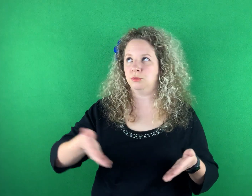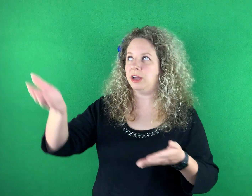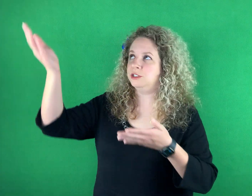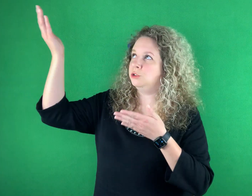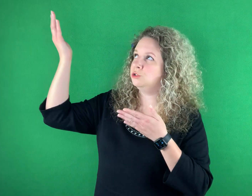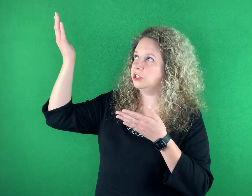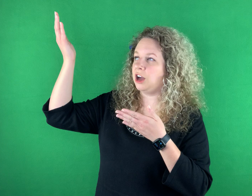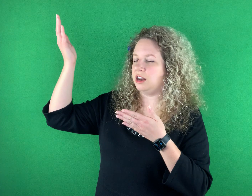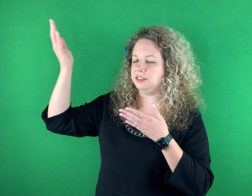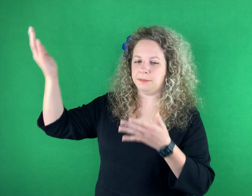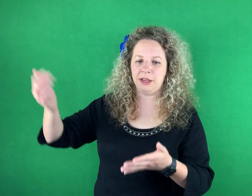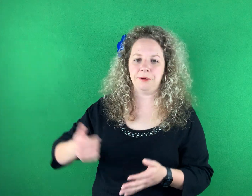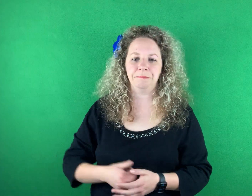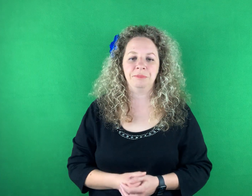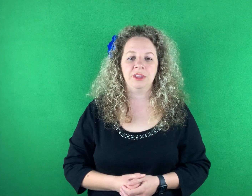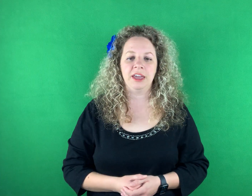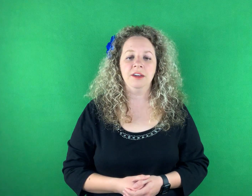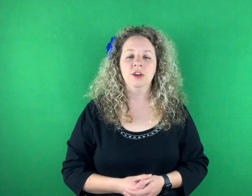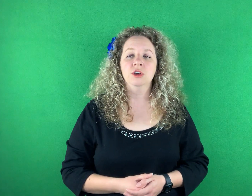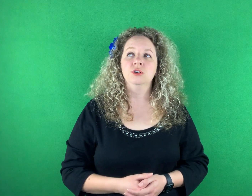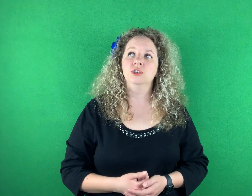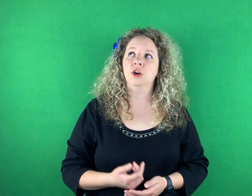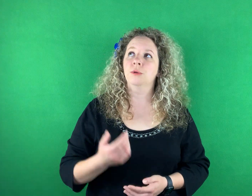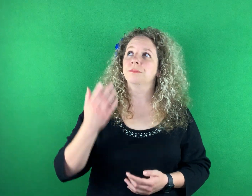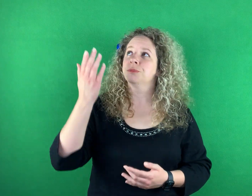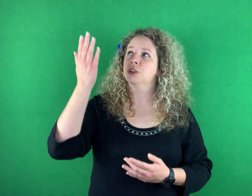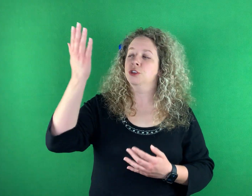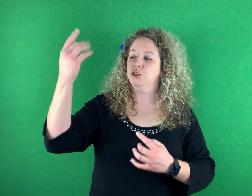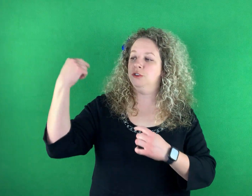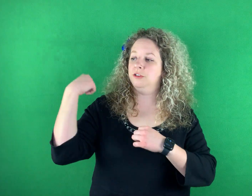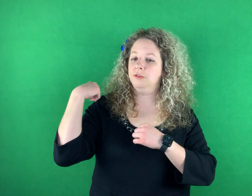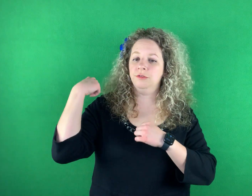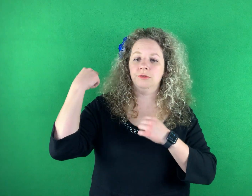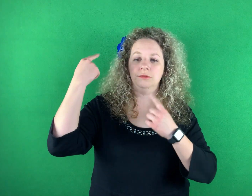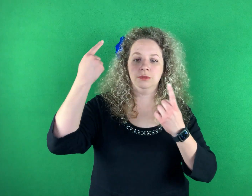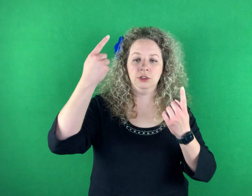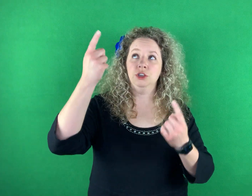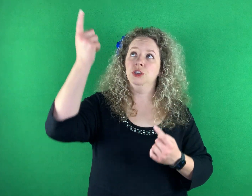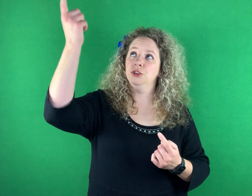wise. So usually God is up here, okay? So you